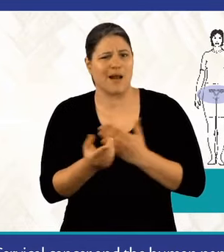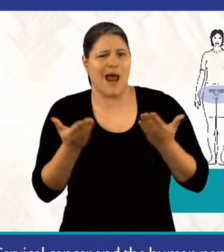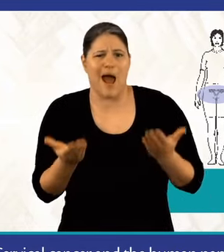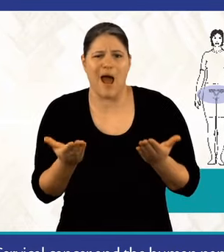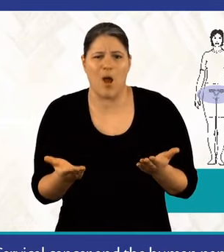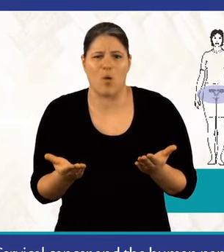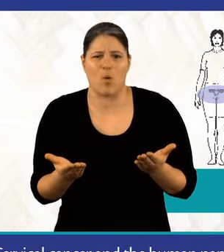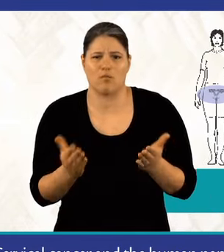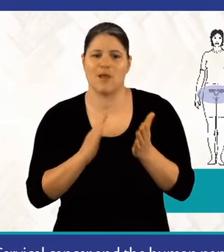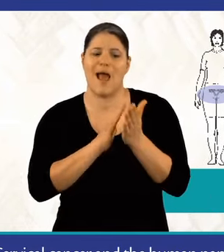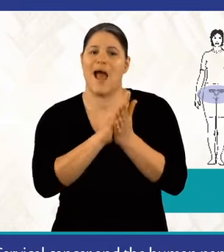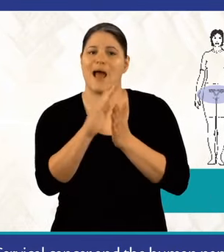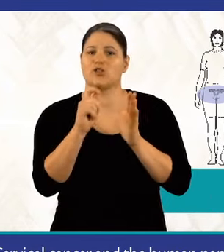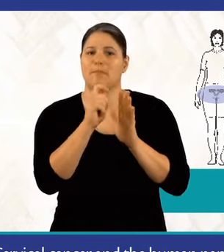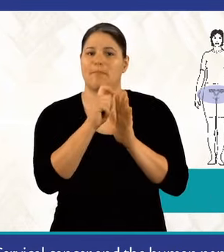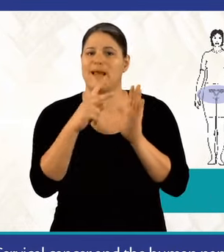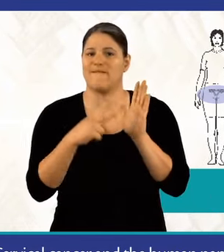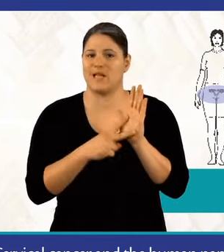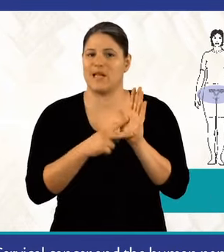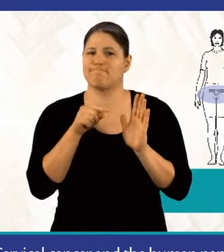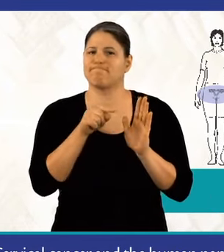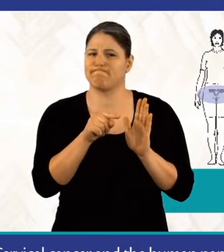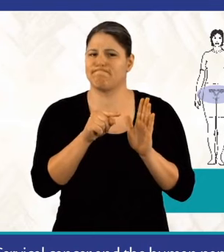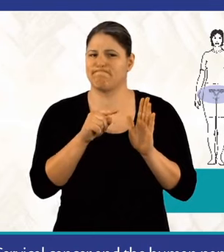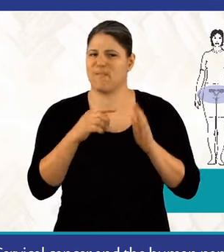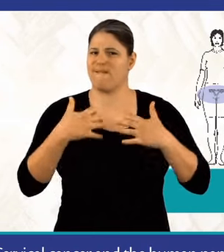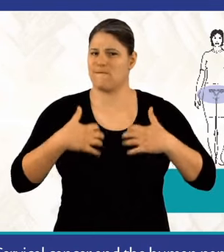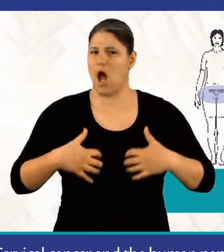Cervical cancer and the human papillomavirus.